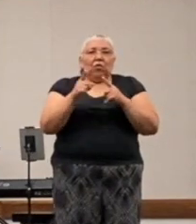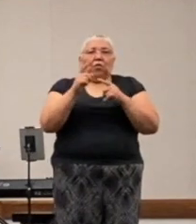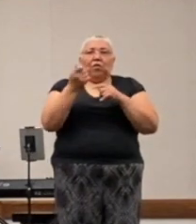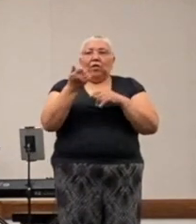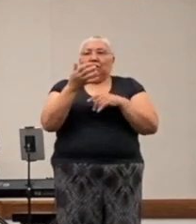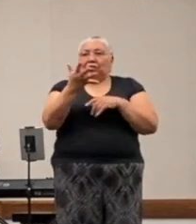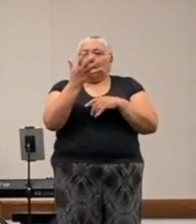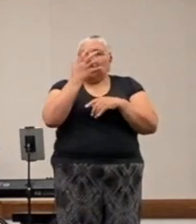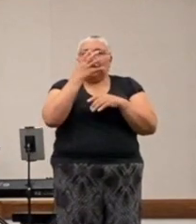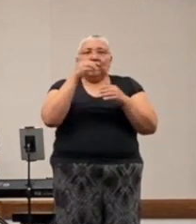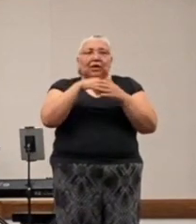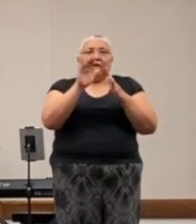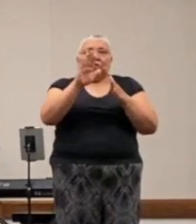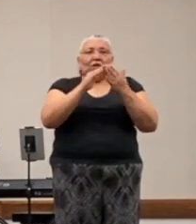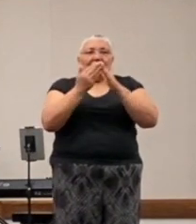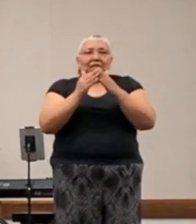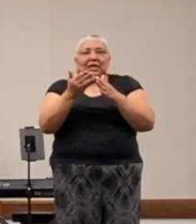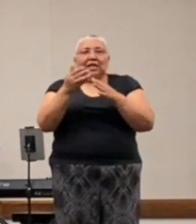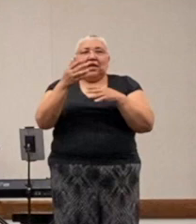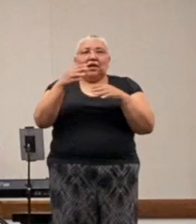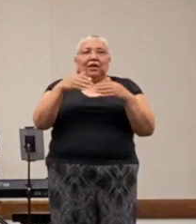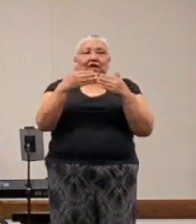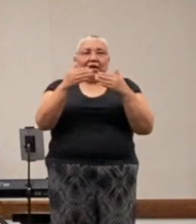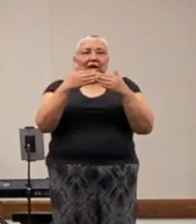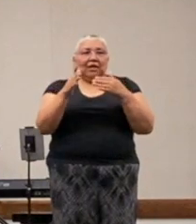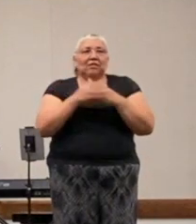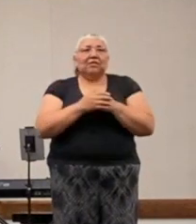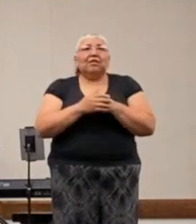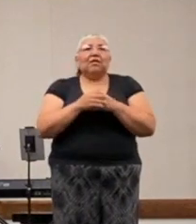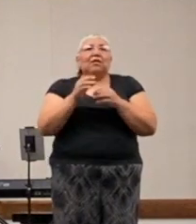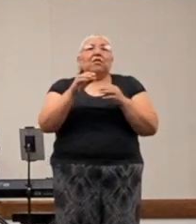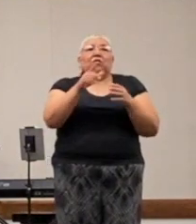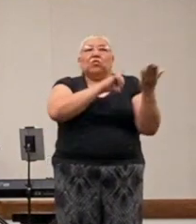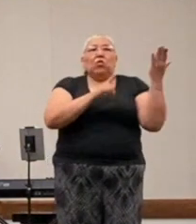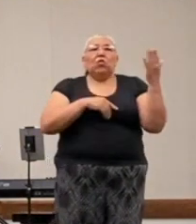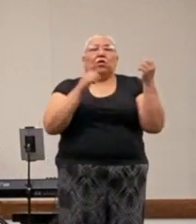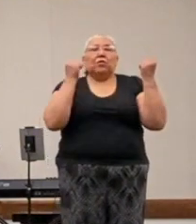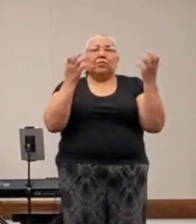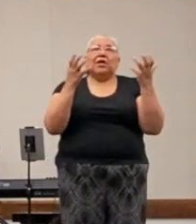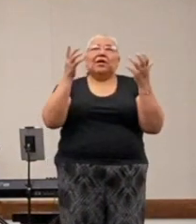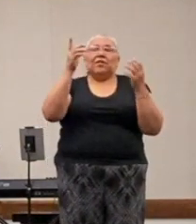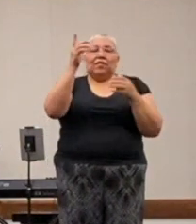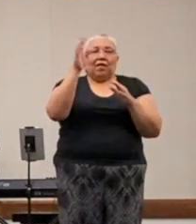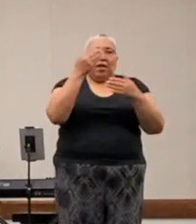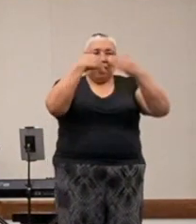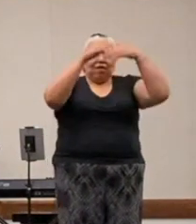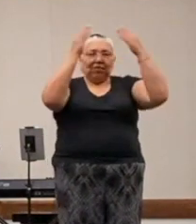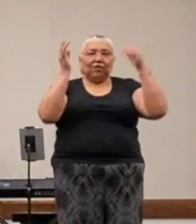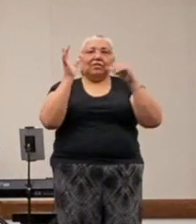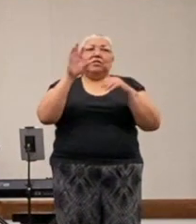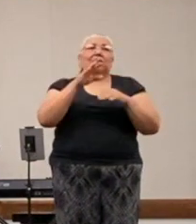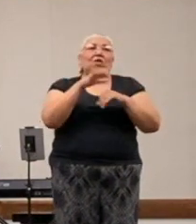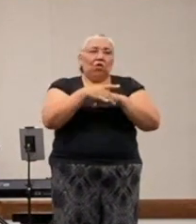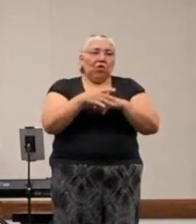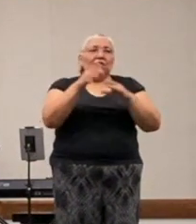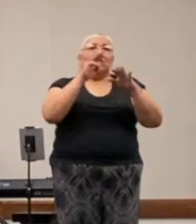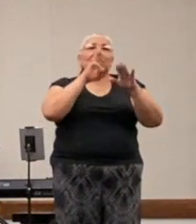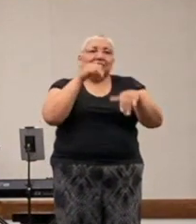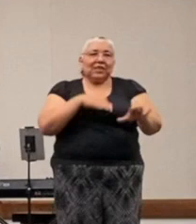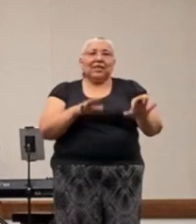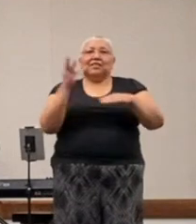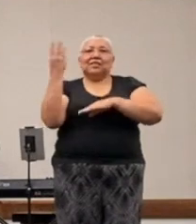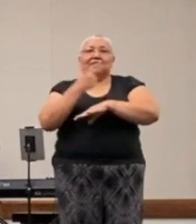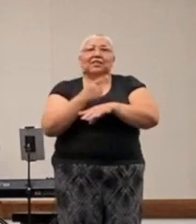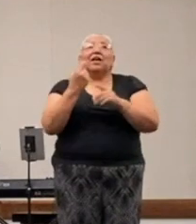who is within your city gates. For the Lord made the heavens and the earth, the sea, and everything in them in 6 days. Then